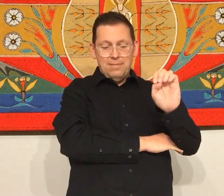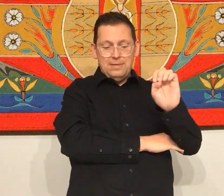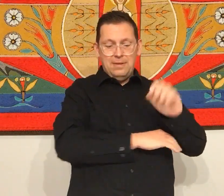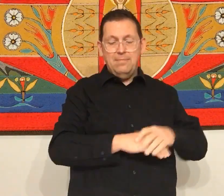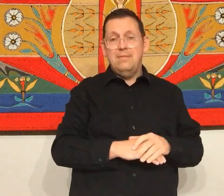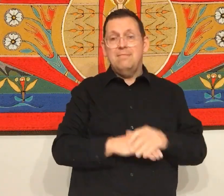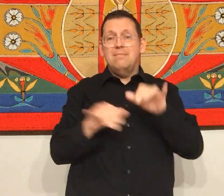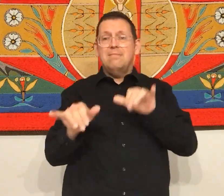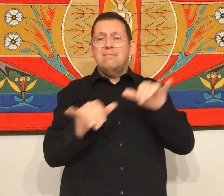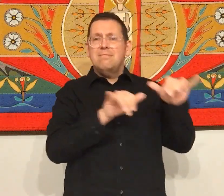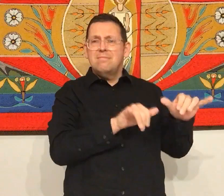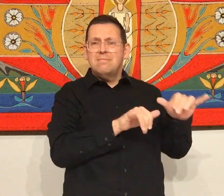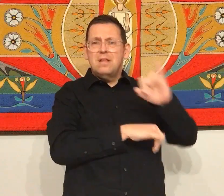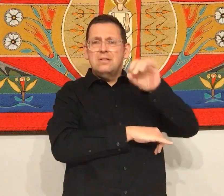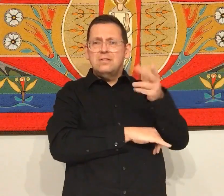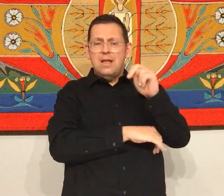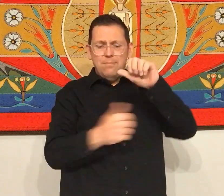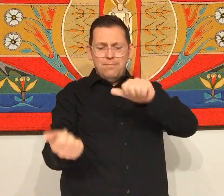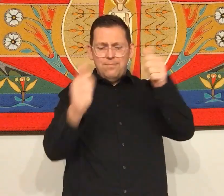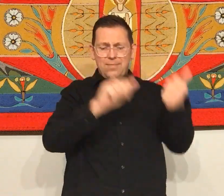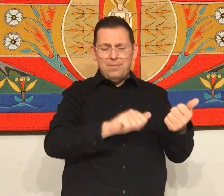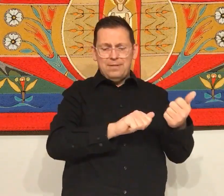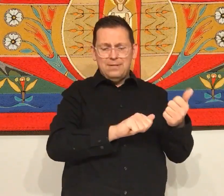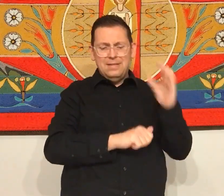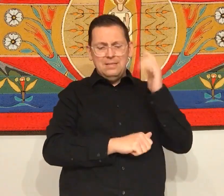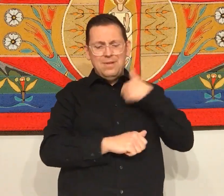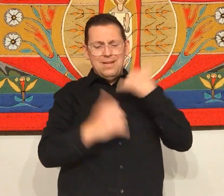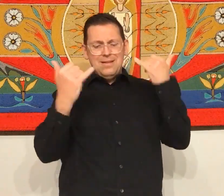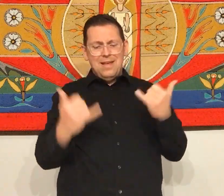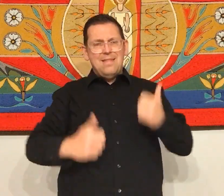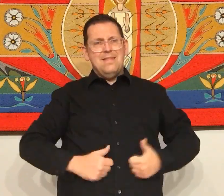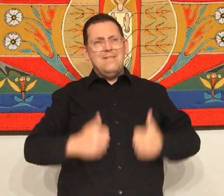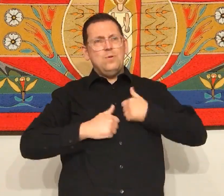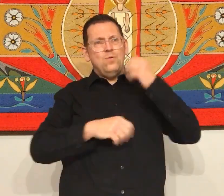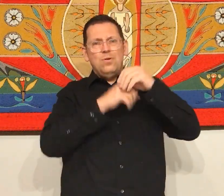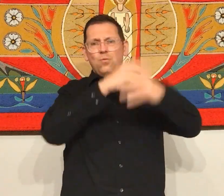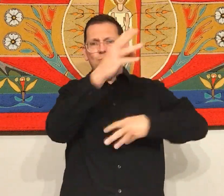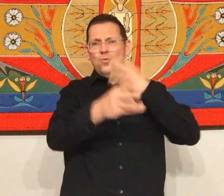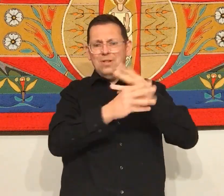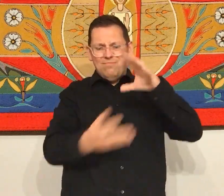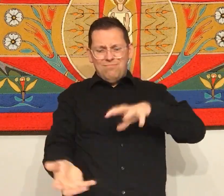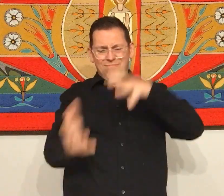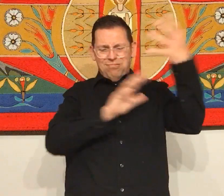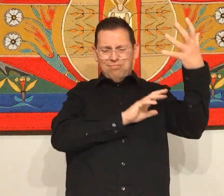Baptize. Much like John the Baptist, it seems as if we are currently living in the